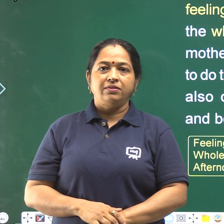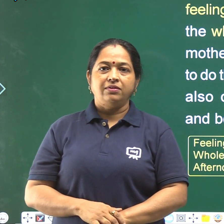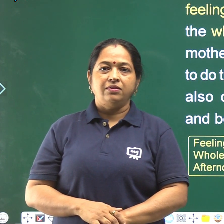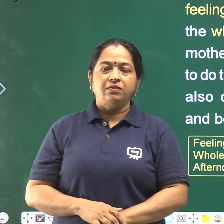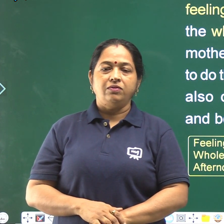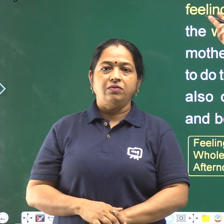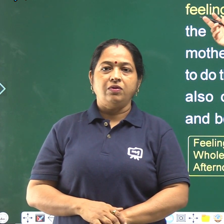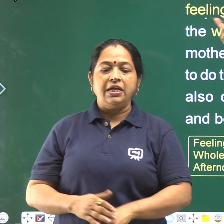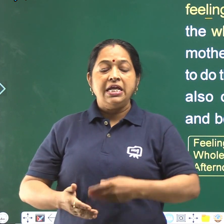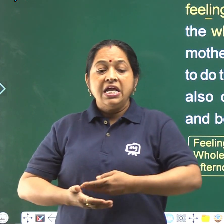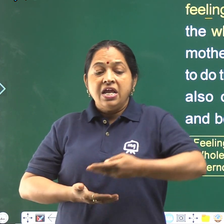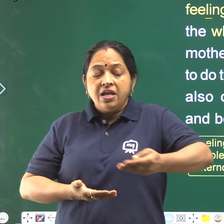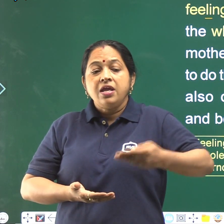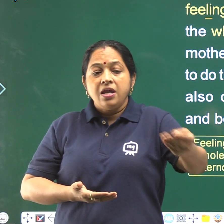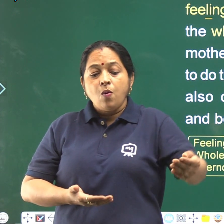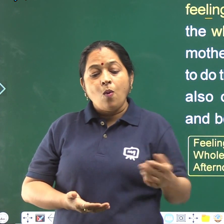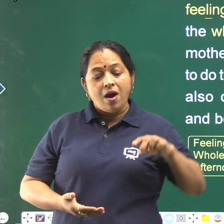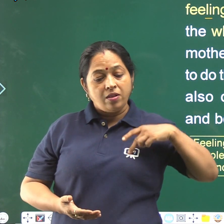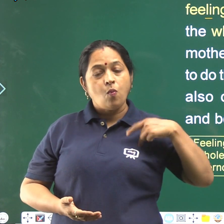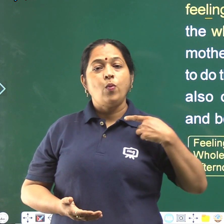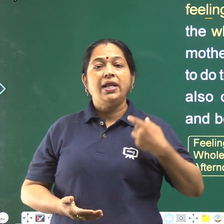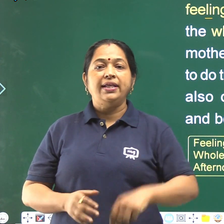gave her a feeling